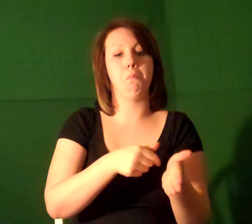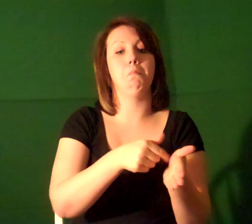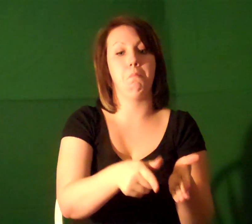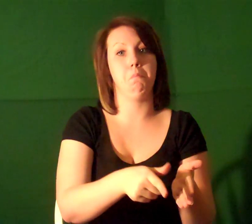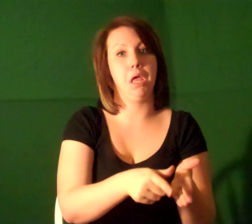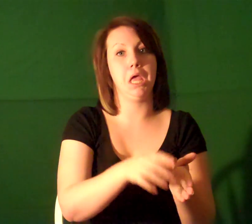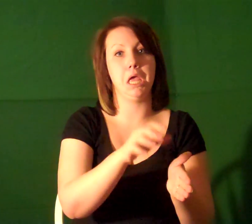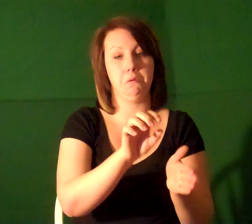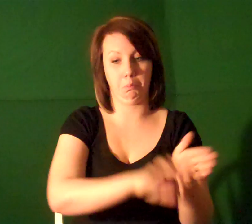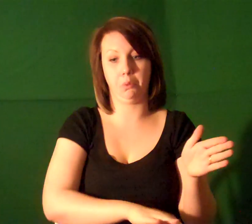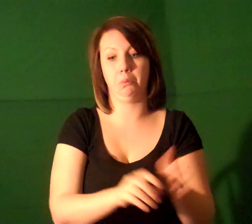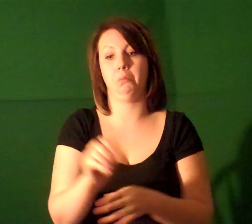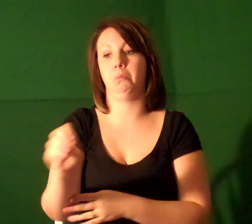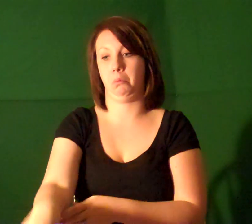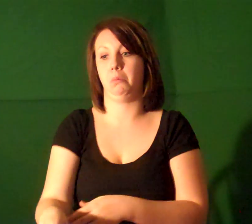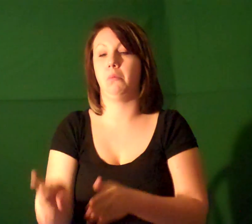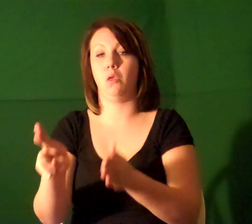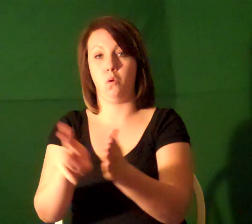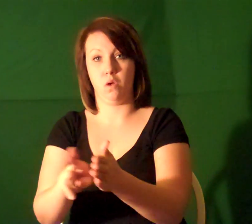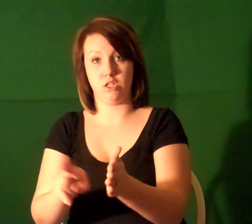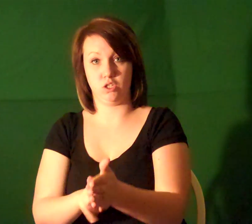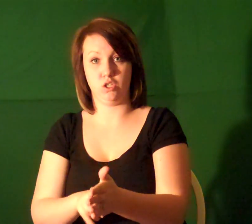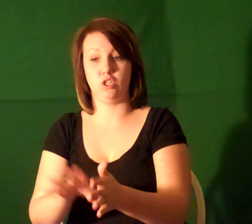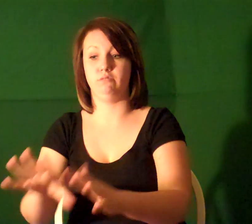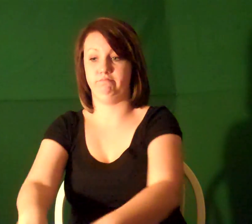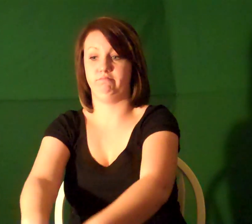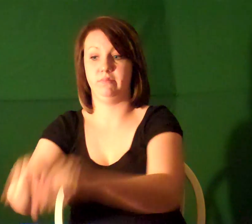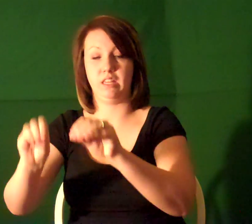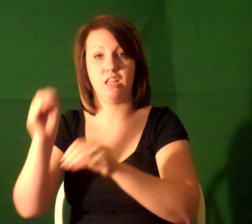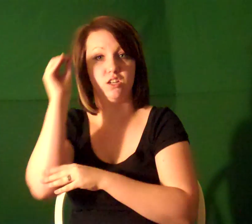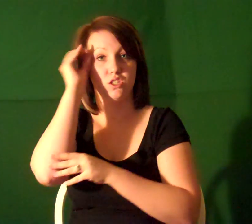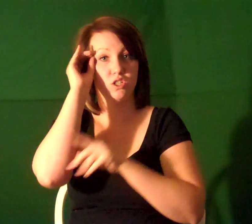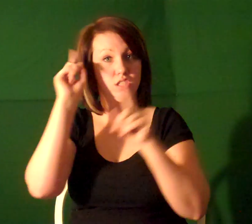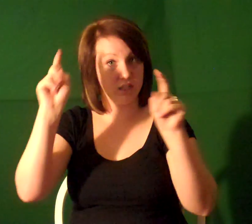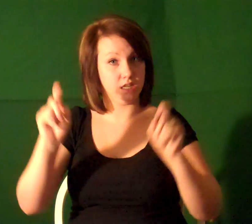fee and register and take the knowledge test or the written test.